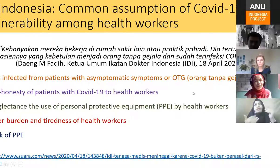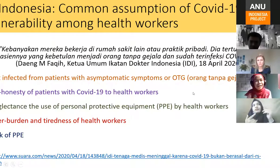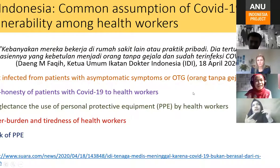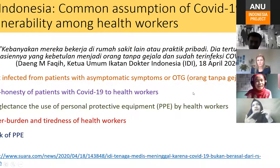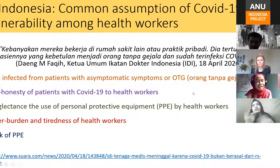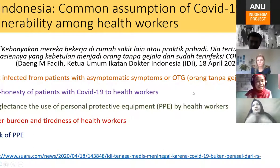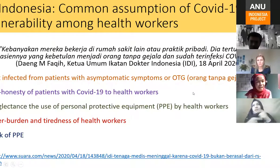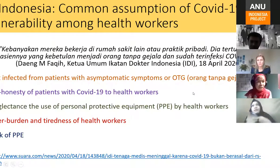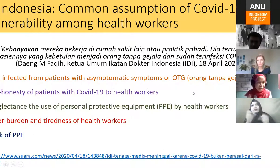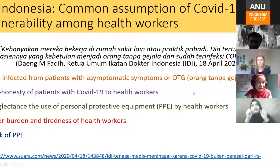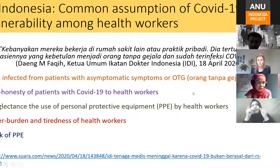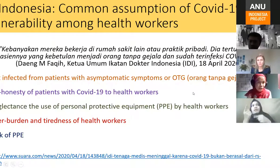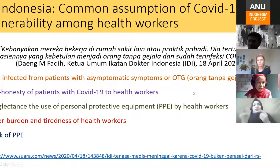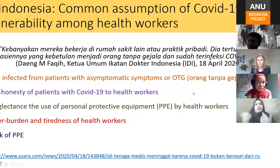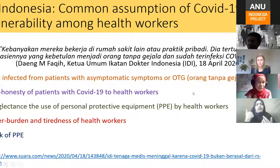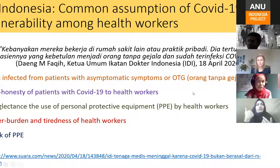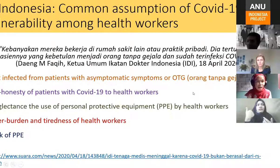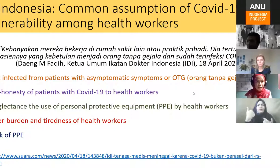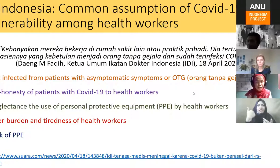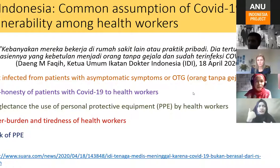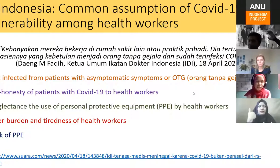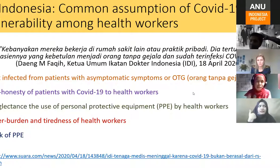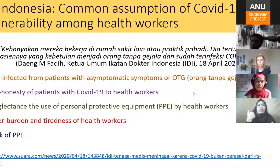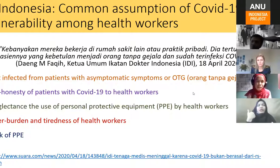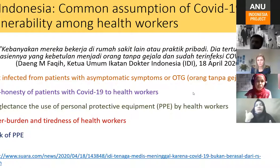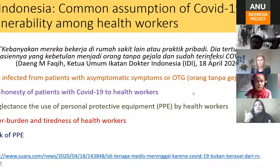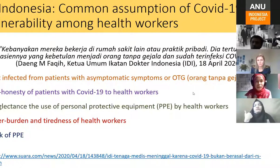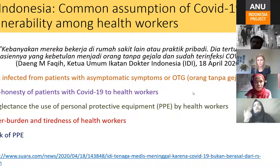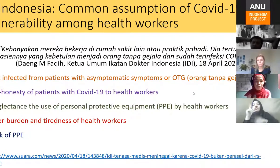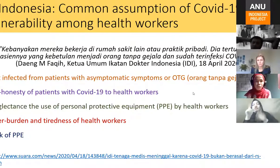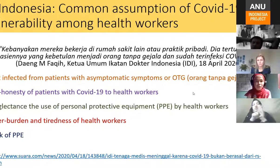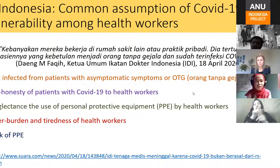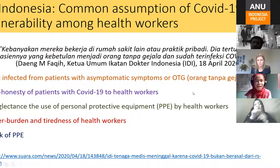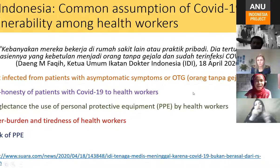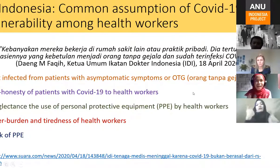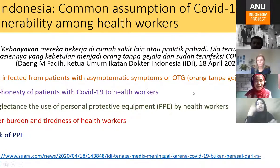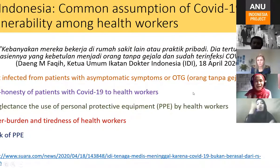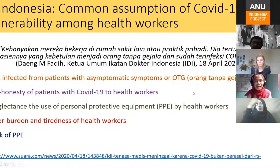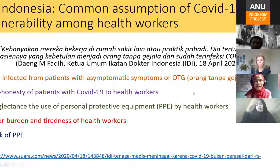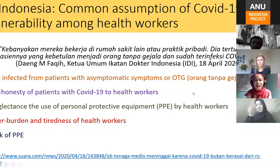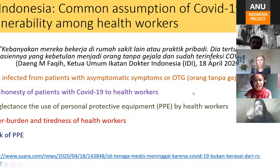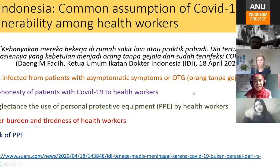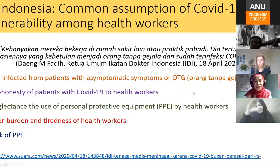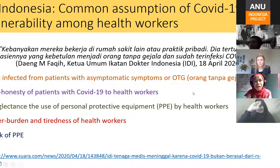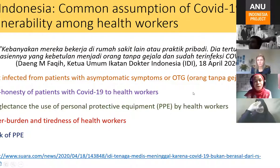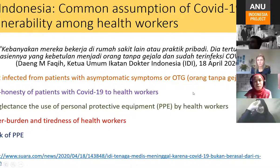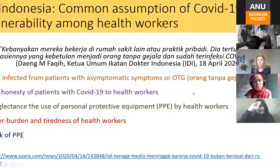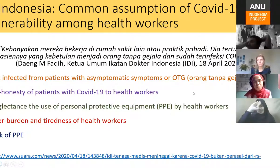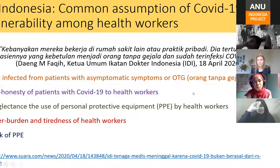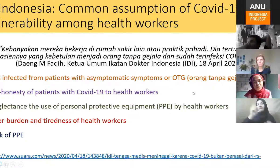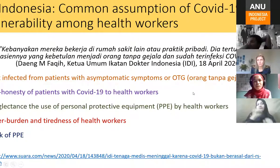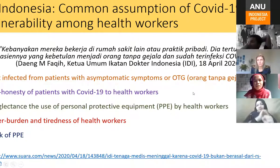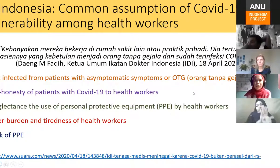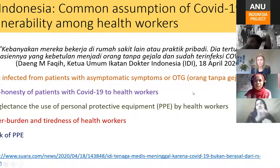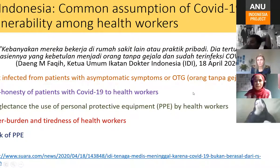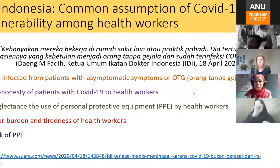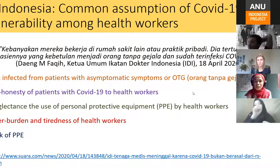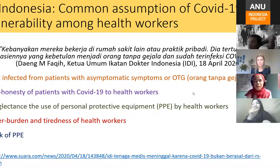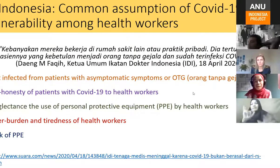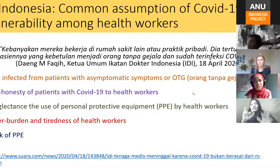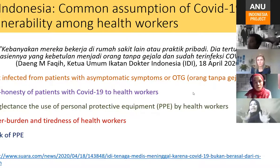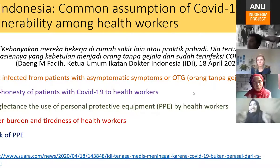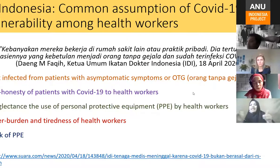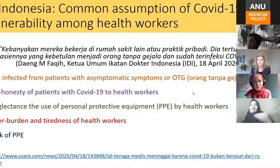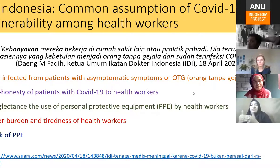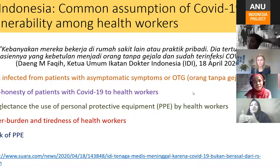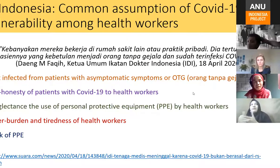do self-isolation, so other health workers should back up their work. And lack of personal